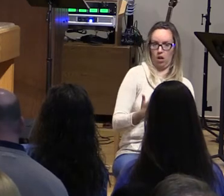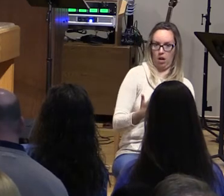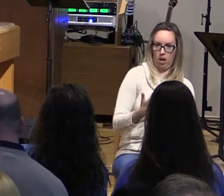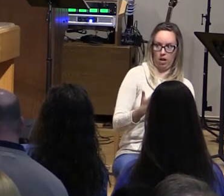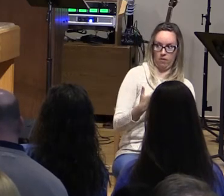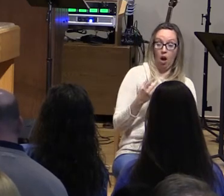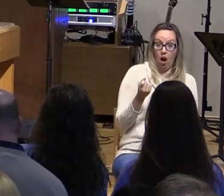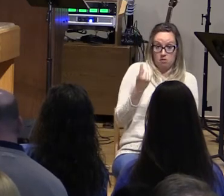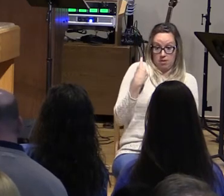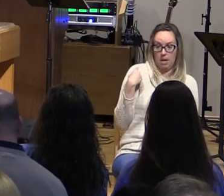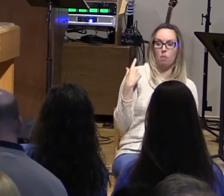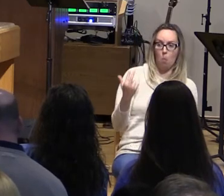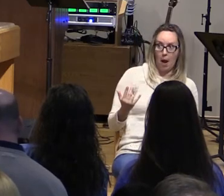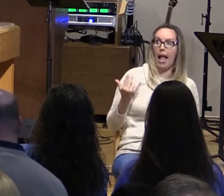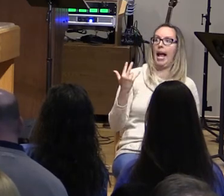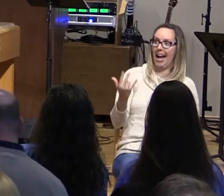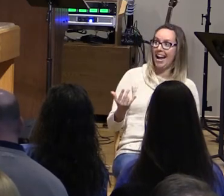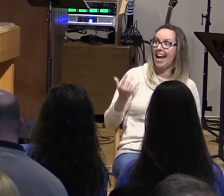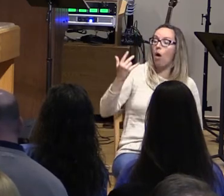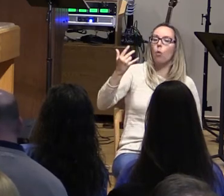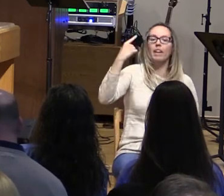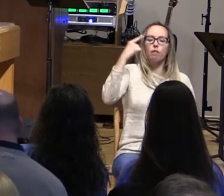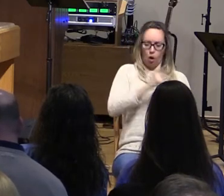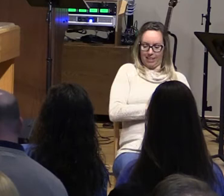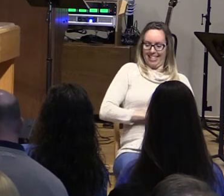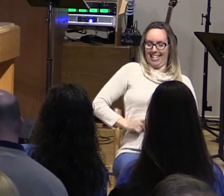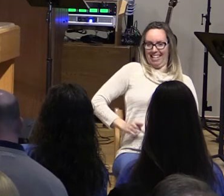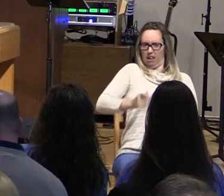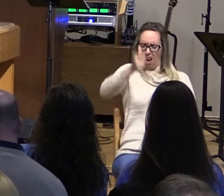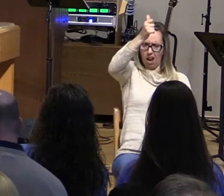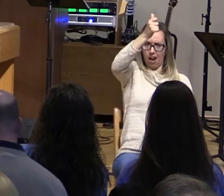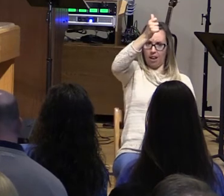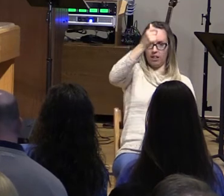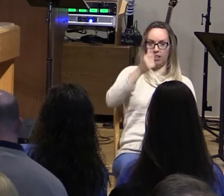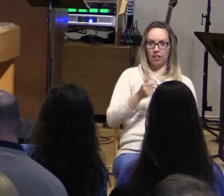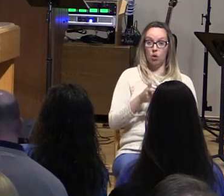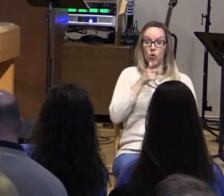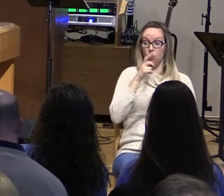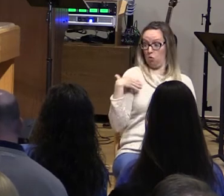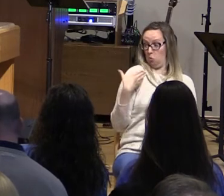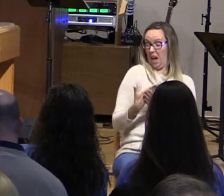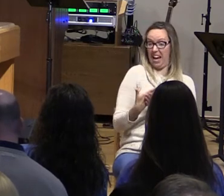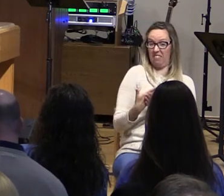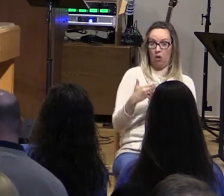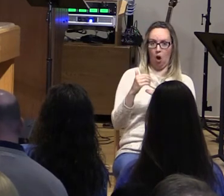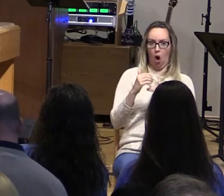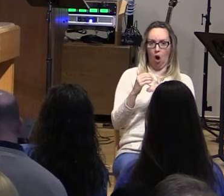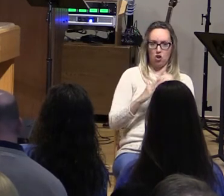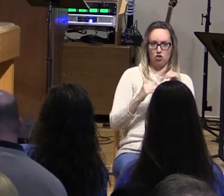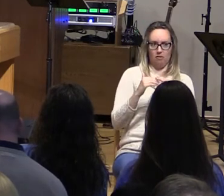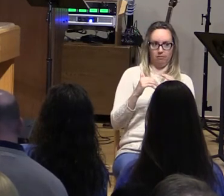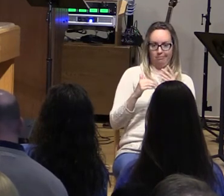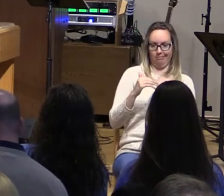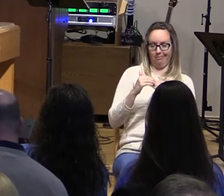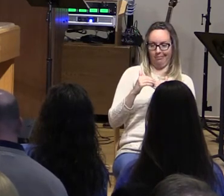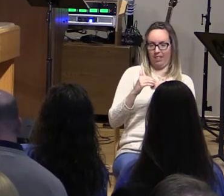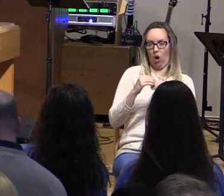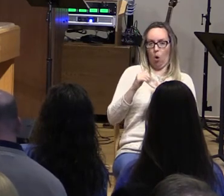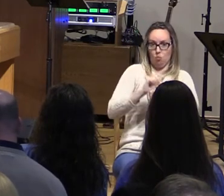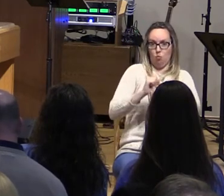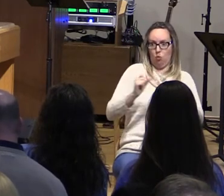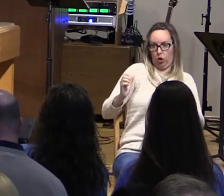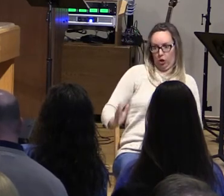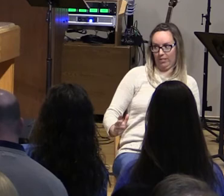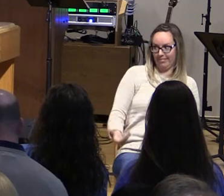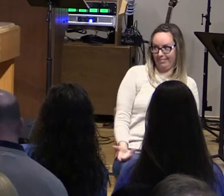waiting on the Messiah, and they're waiting on a king. And instead, they got a carpenter. But that's the way that Jesus shows